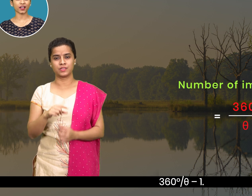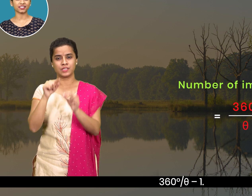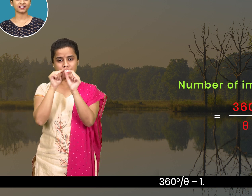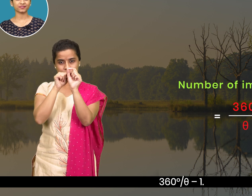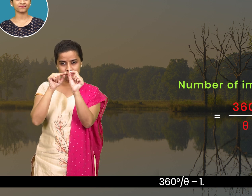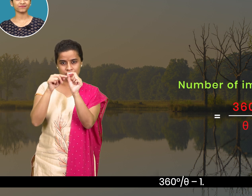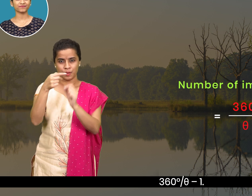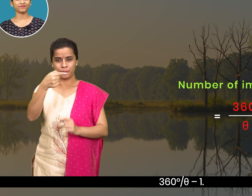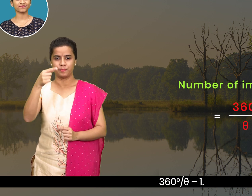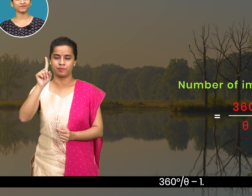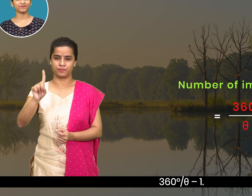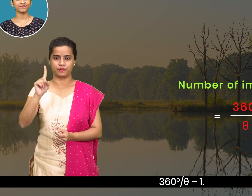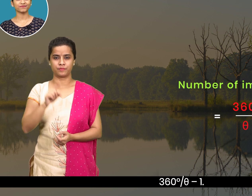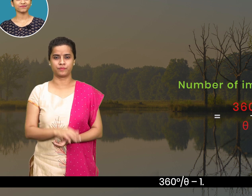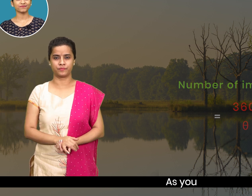minus 1.